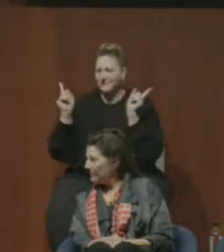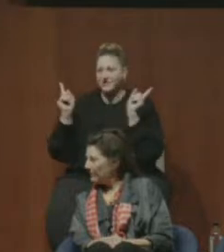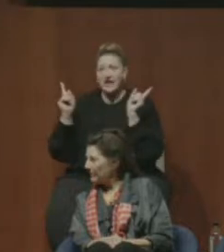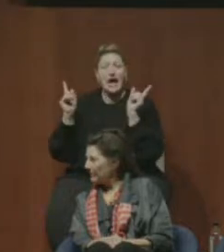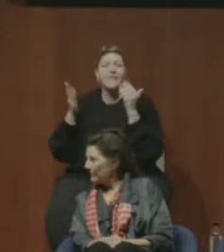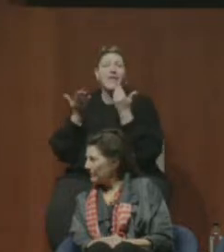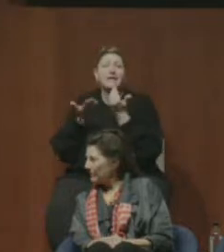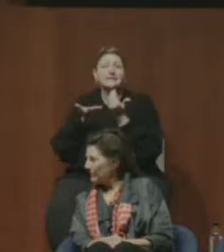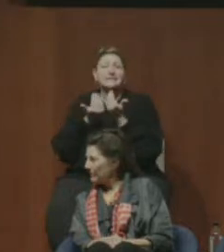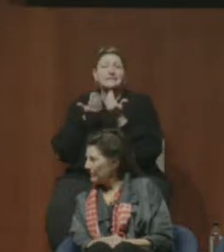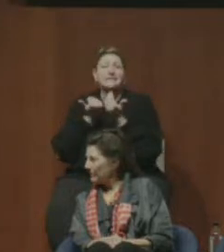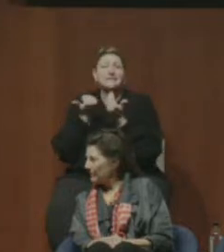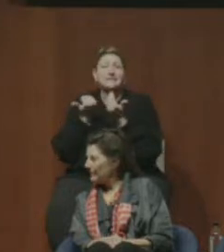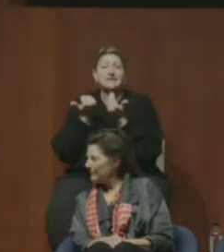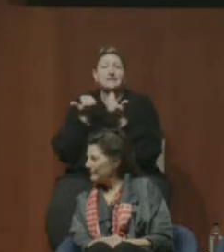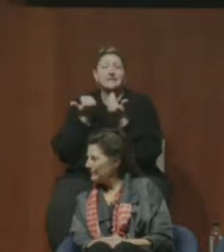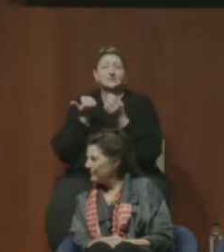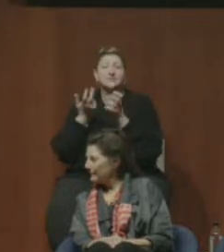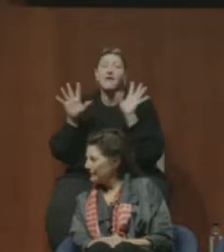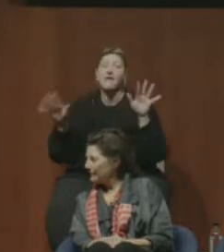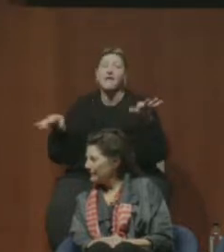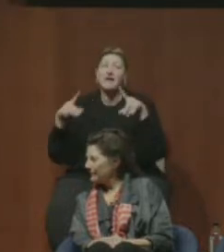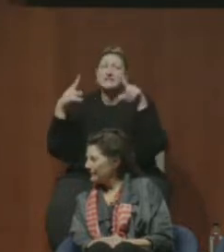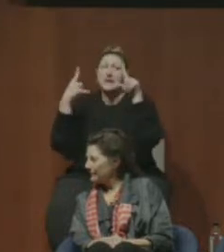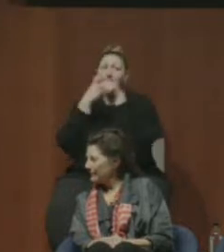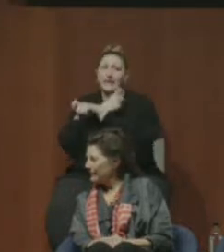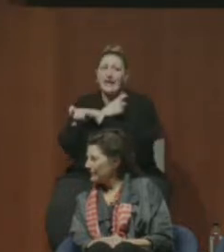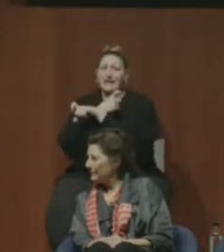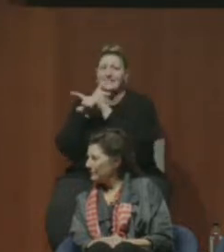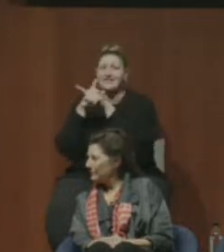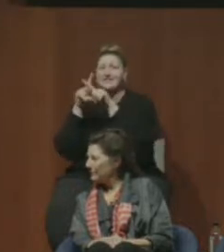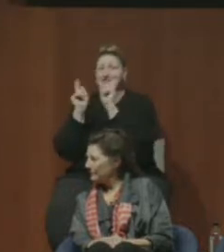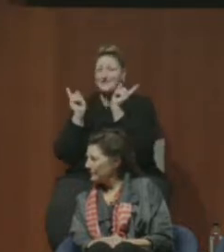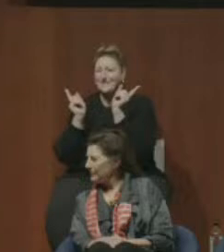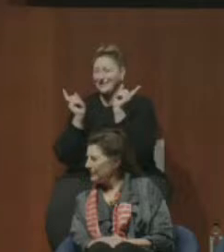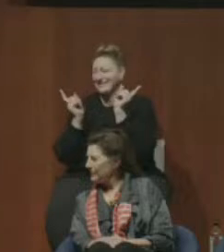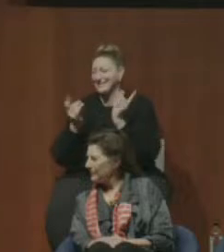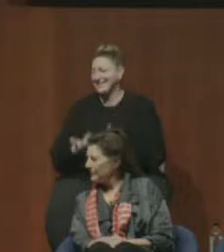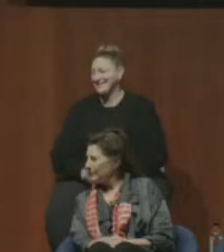out. It's complicated. It just looks different in different spaces.